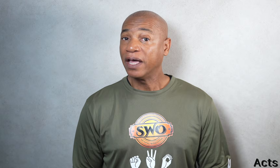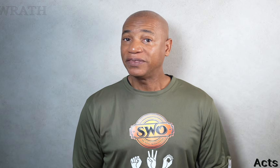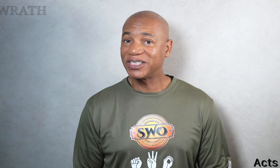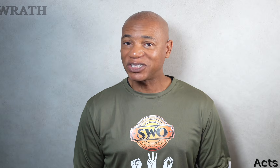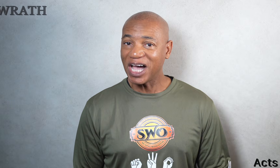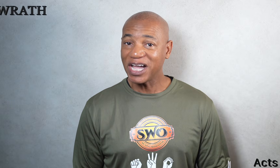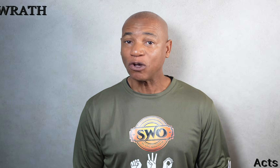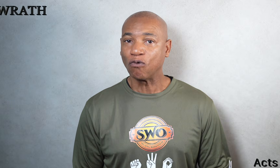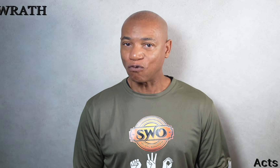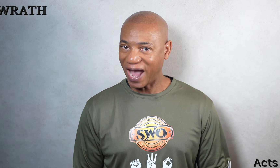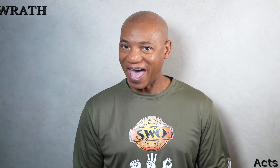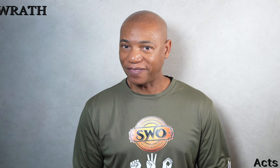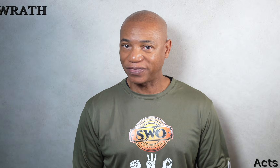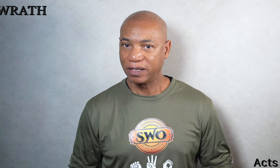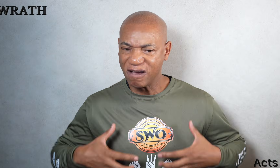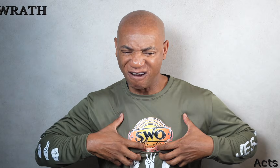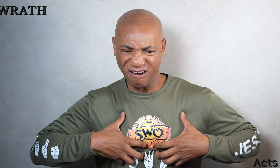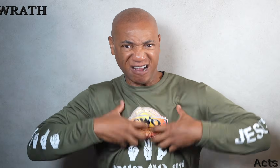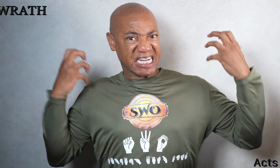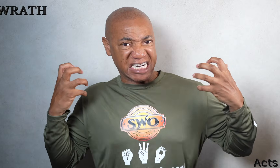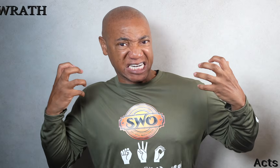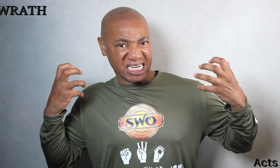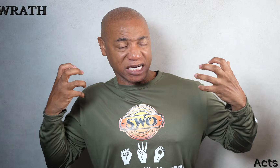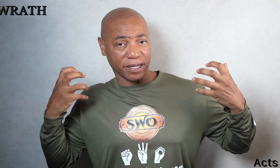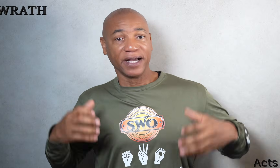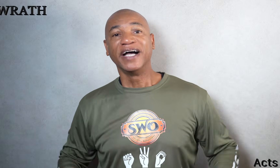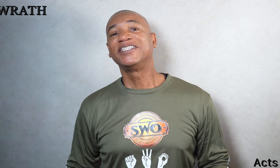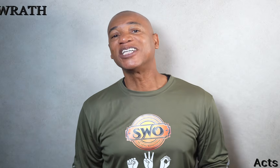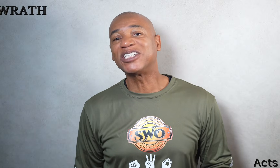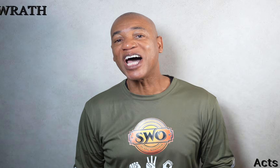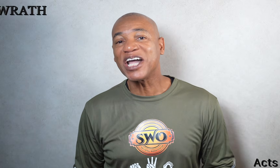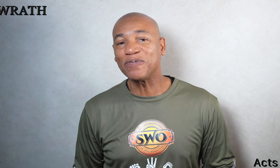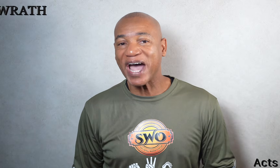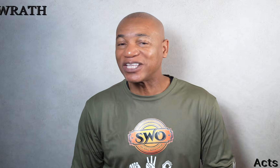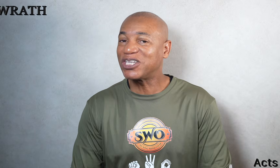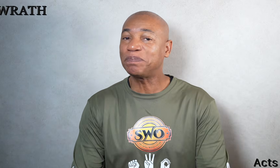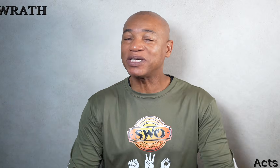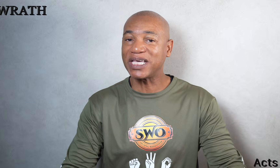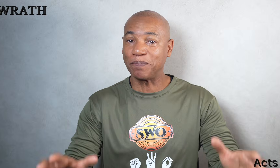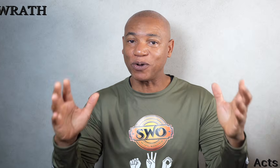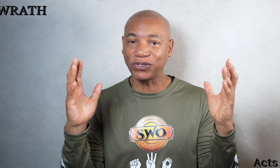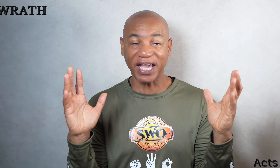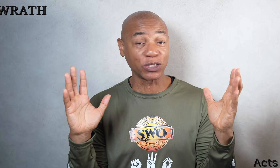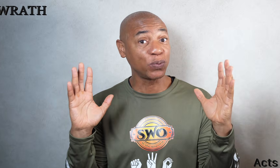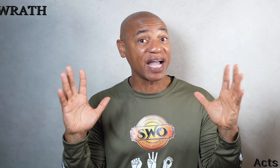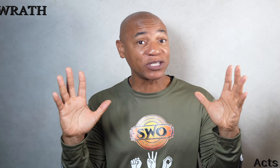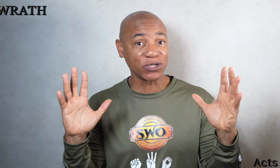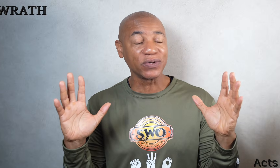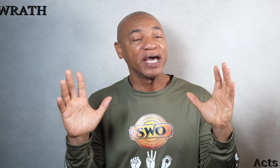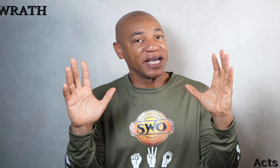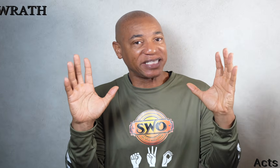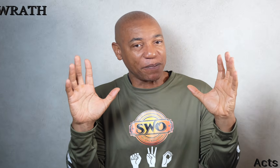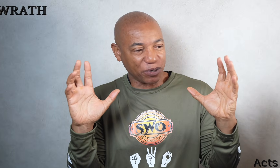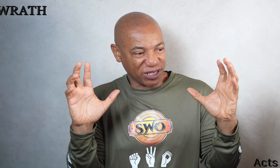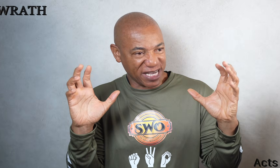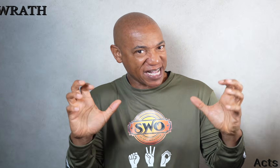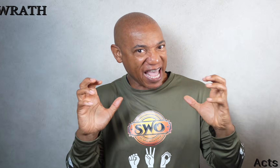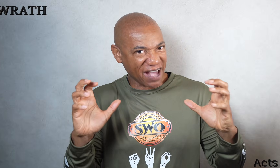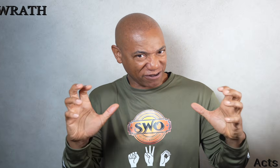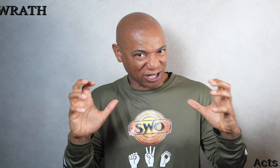The sign wrath. To sign wrath, simply take both hands. What I do is I pretend I have